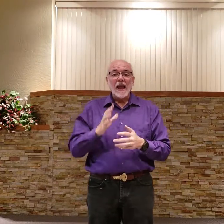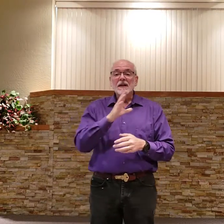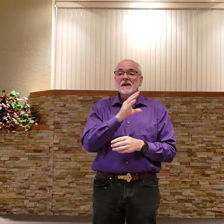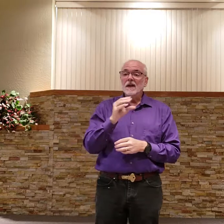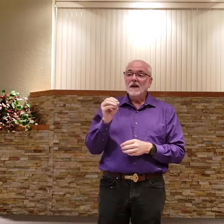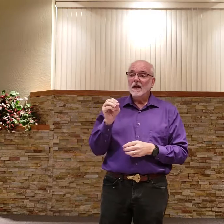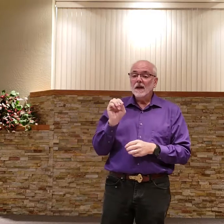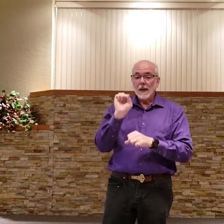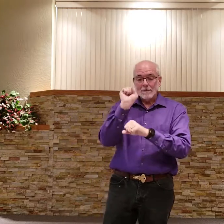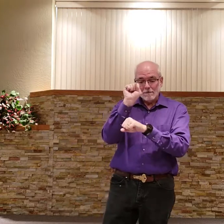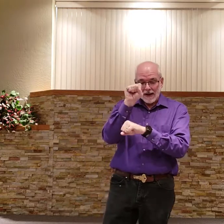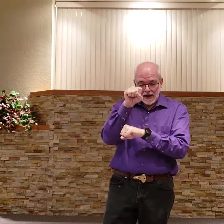And bow.